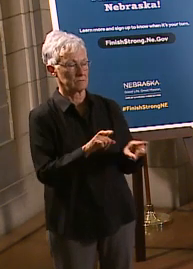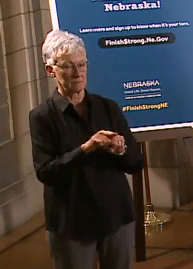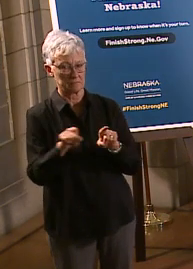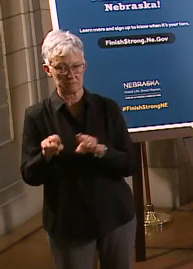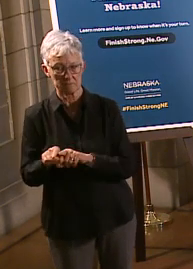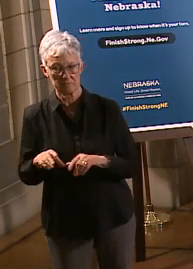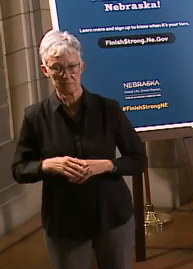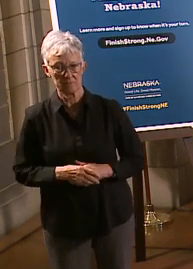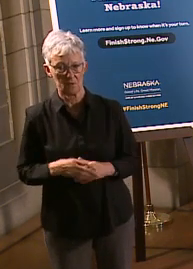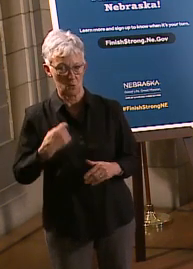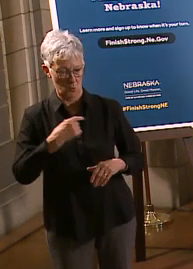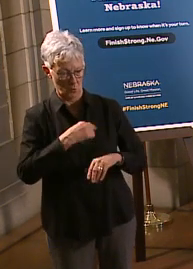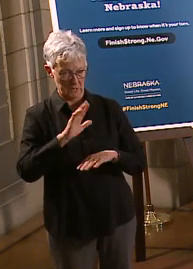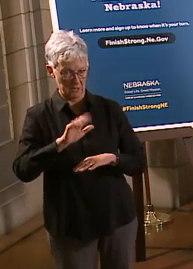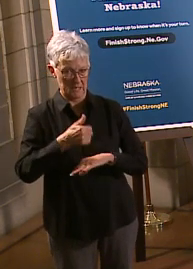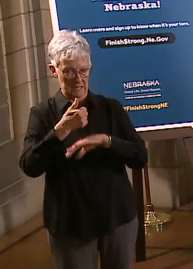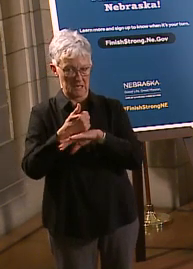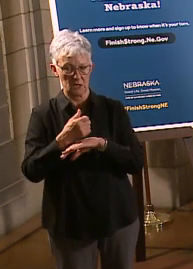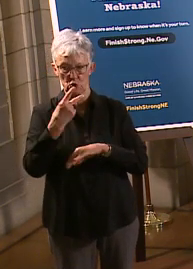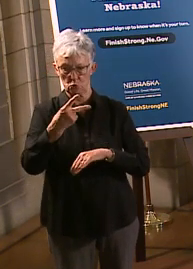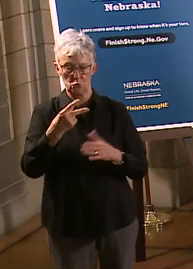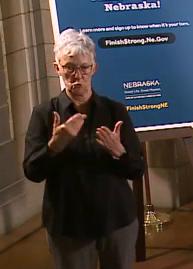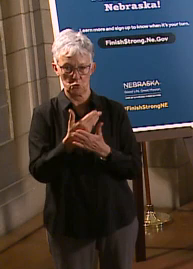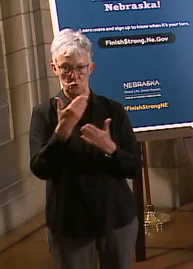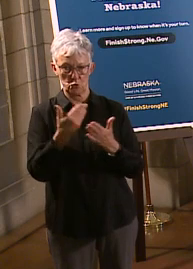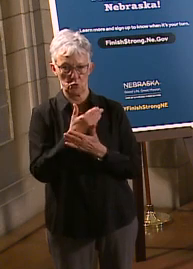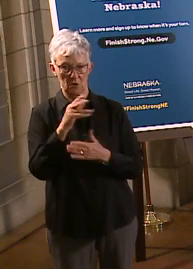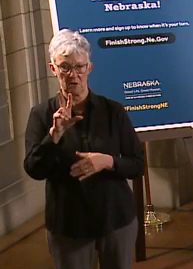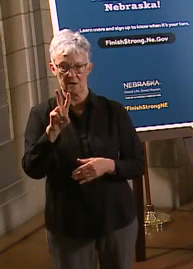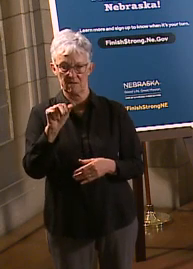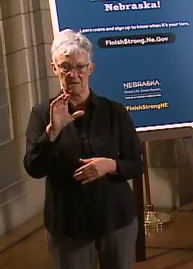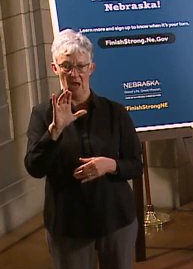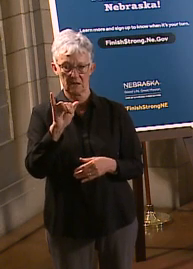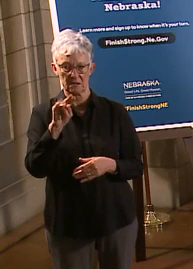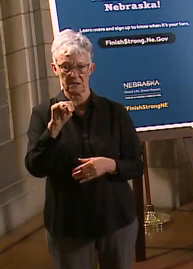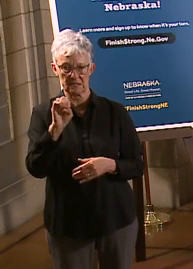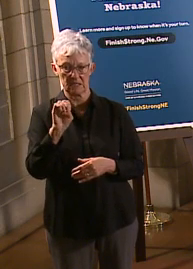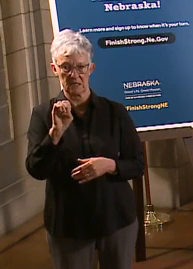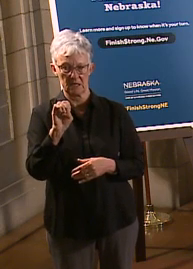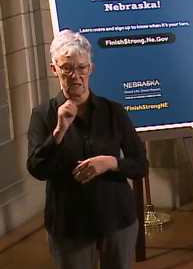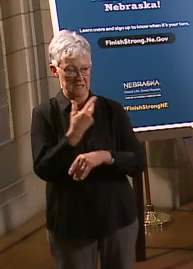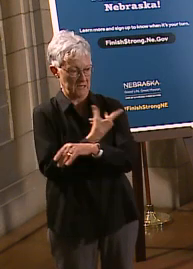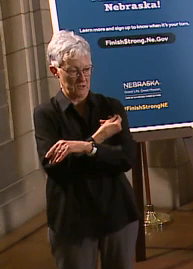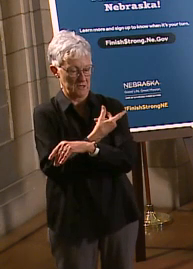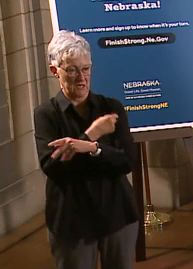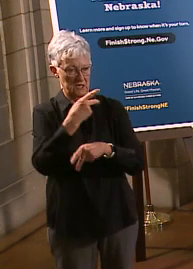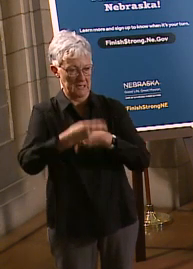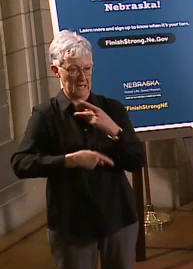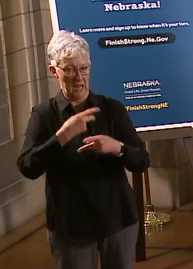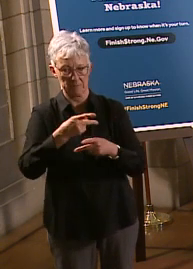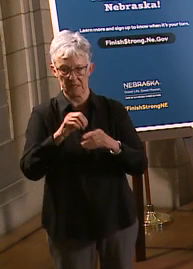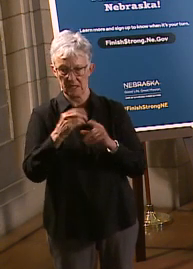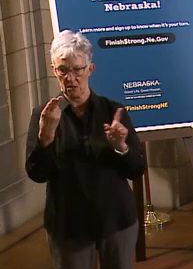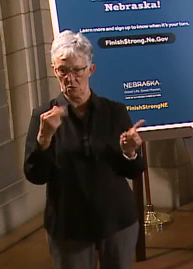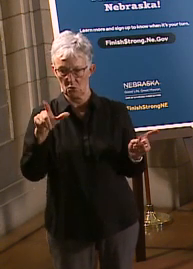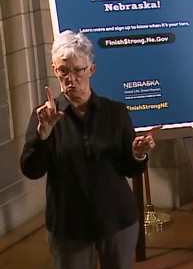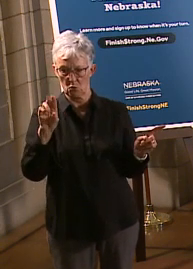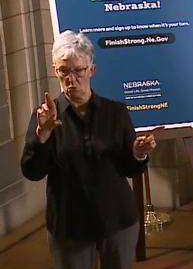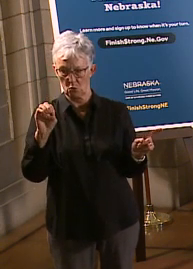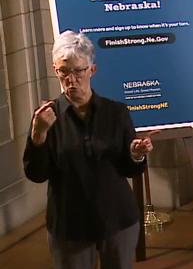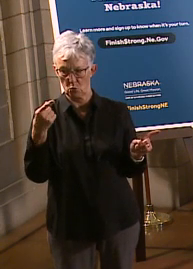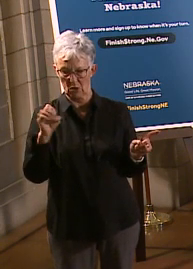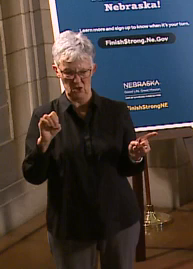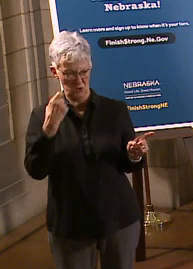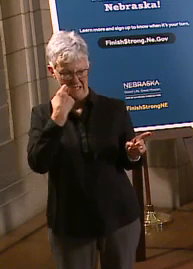also implemented 2 new vaccine syringe lines in Holdridge, and we are actually started production on one of those lines at the